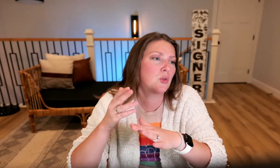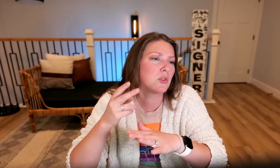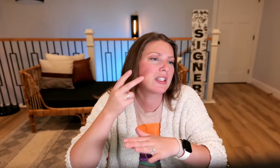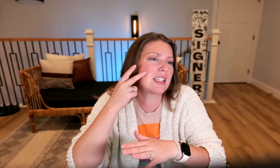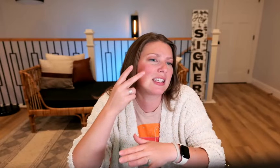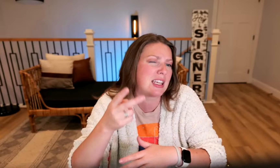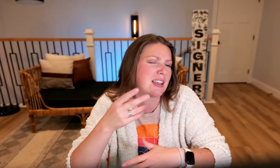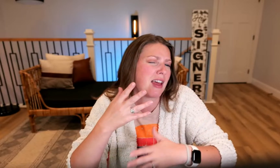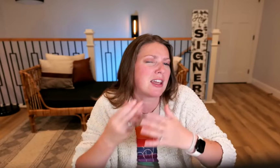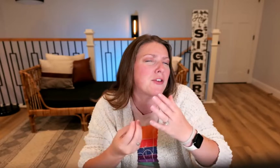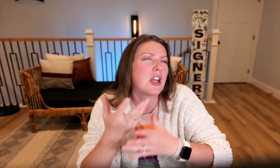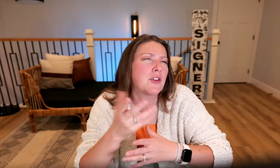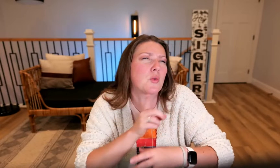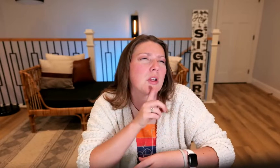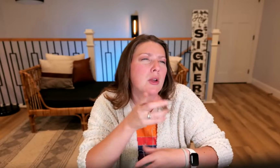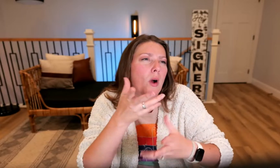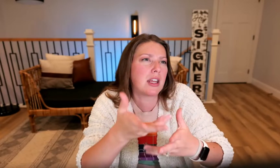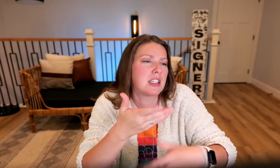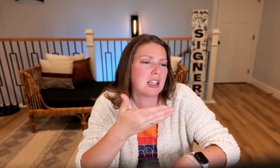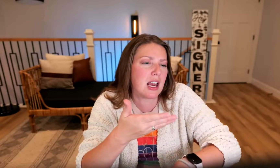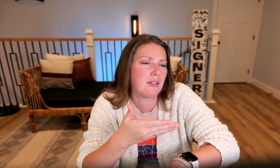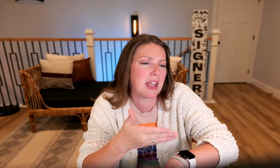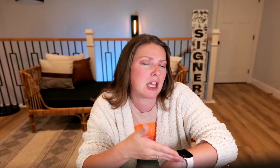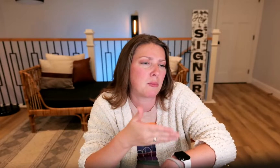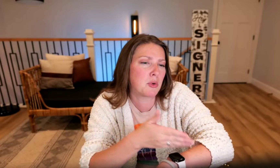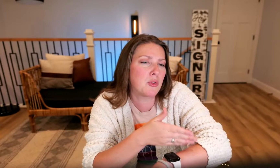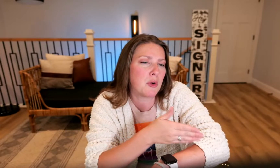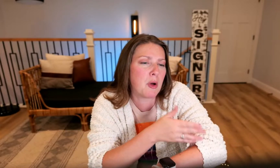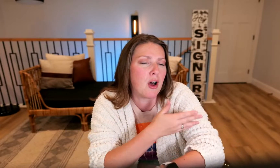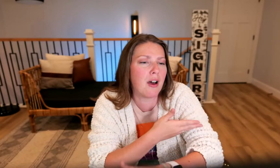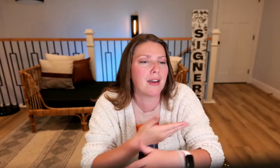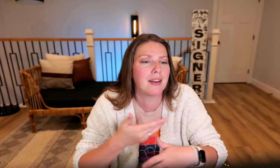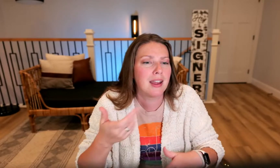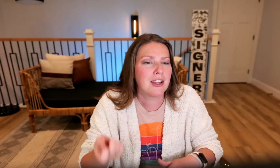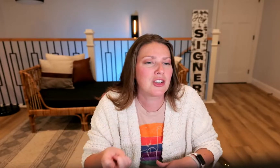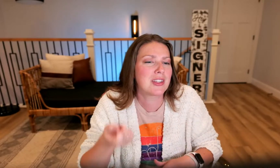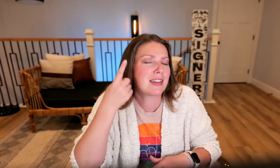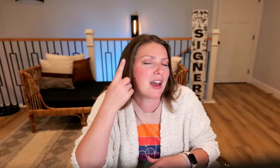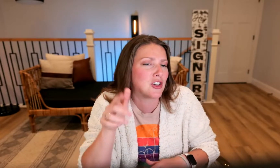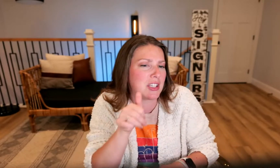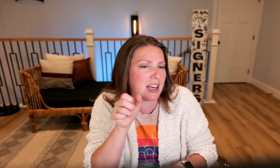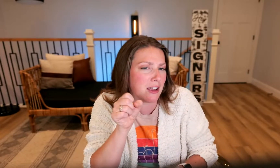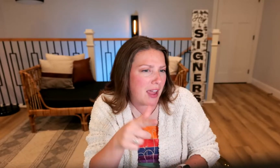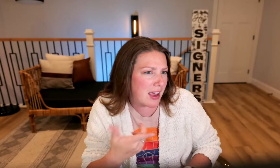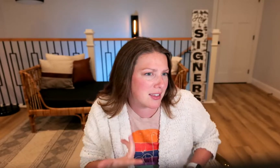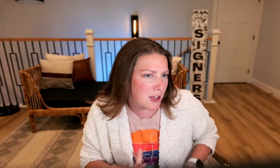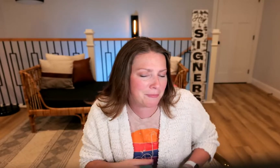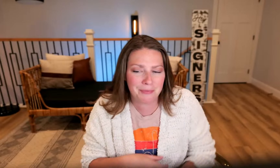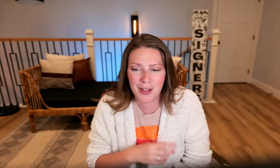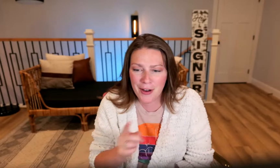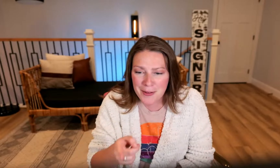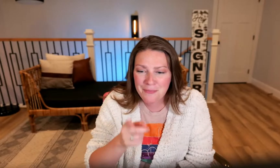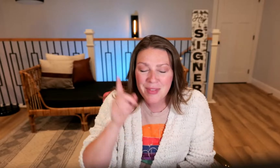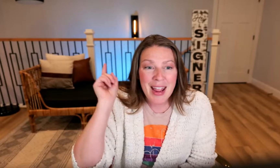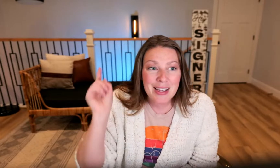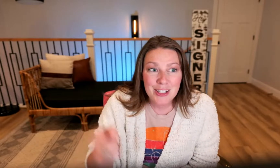to see like if you're really wanting to kind of like improve upon just like the understanding of ASL. All right.